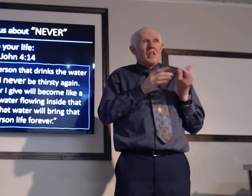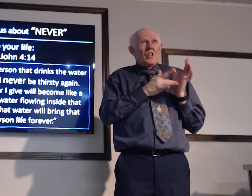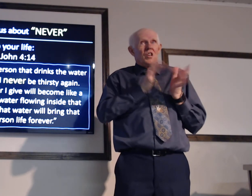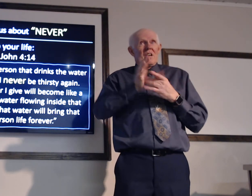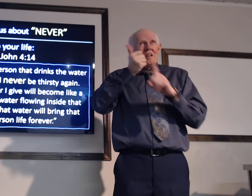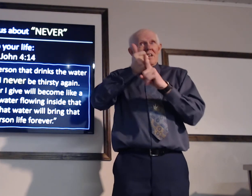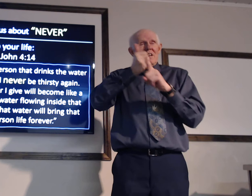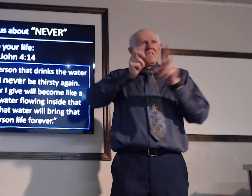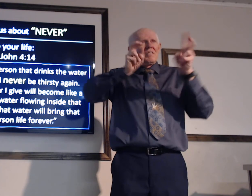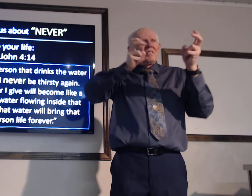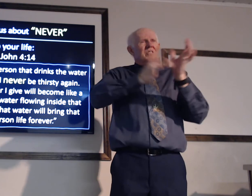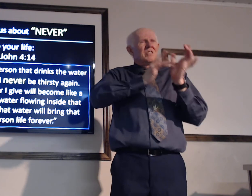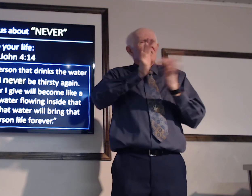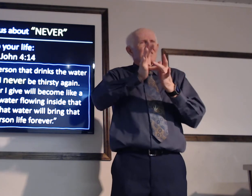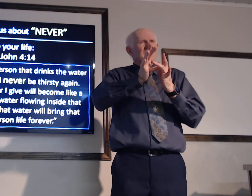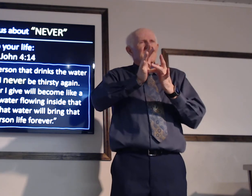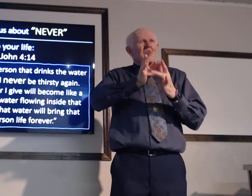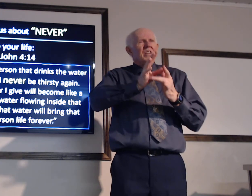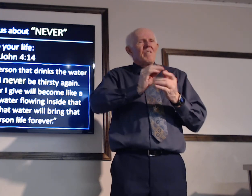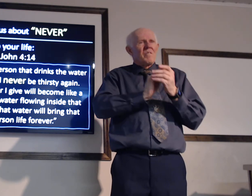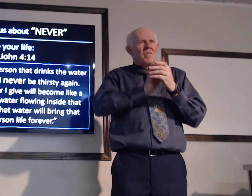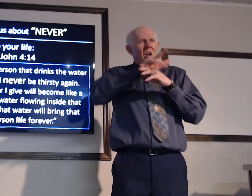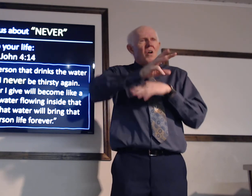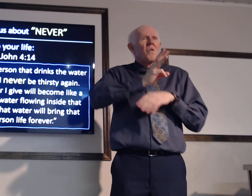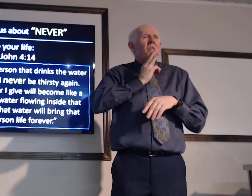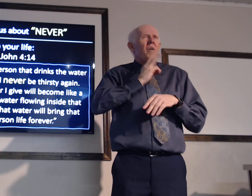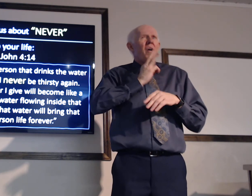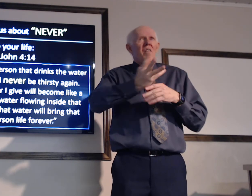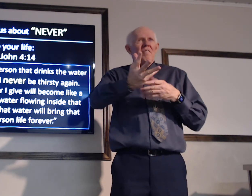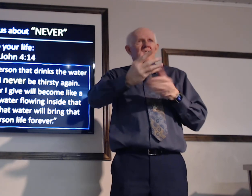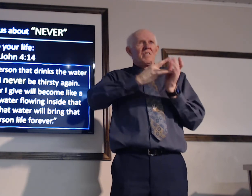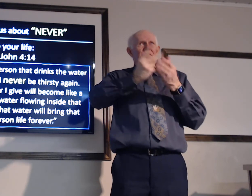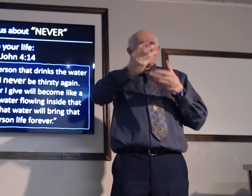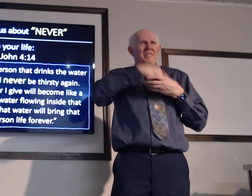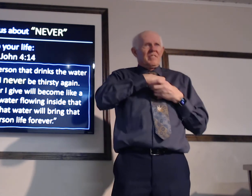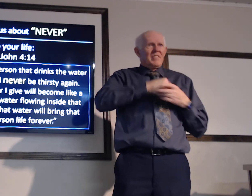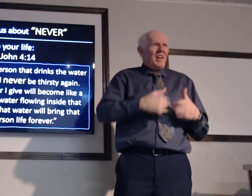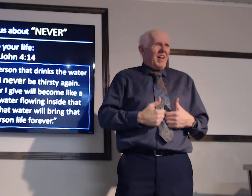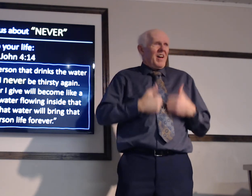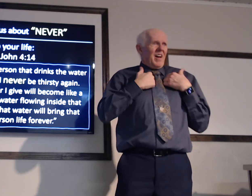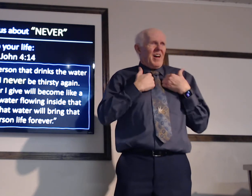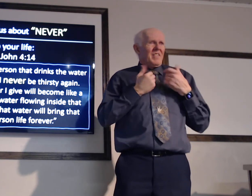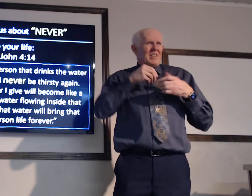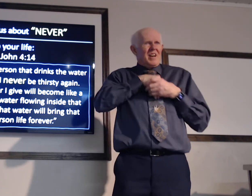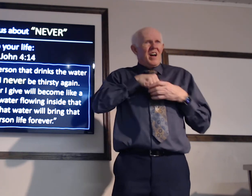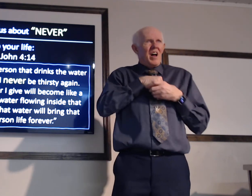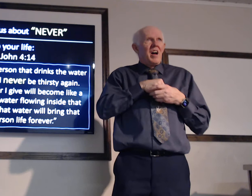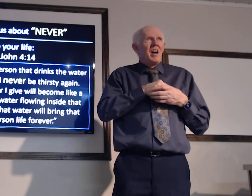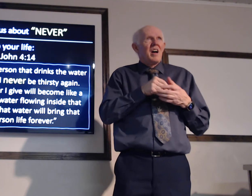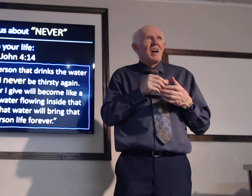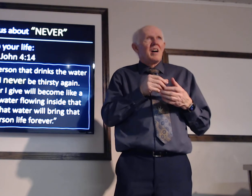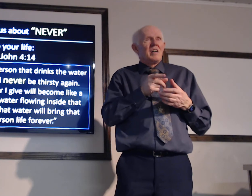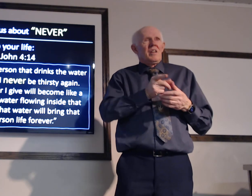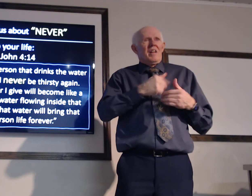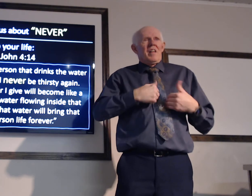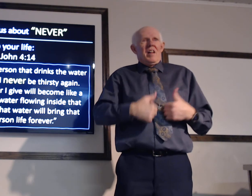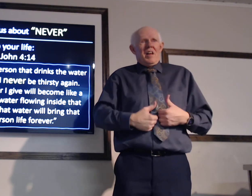inside that person. It was Jesus himself. Overflowing water, Jesus inside our lives